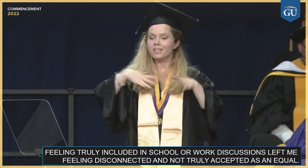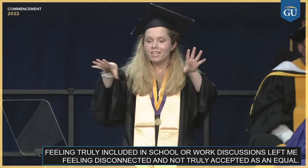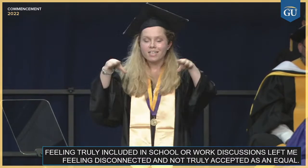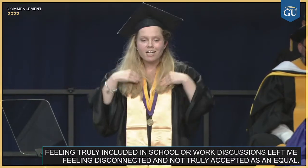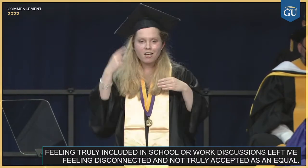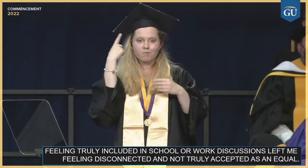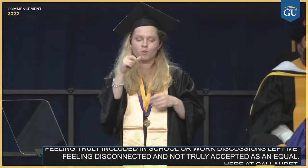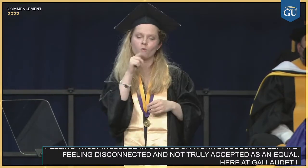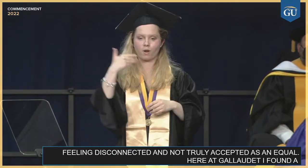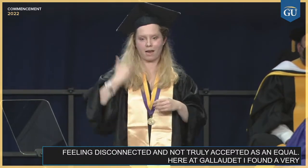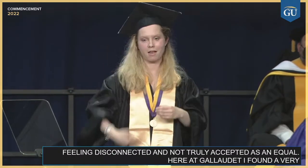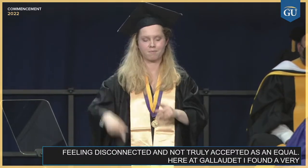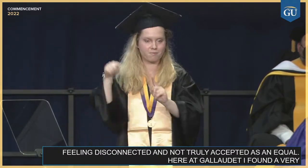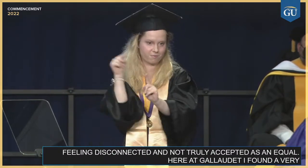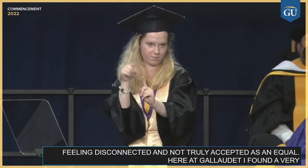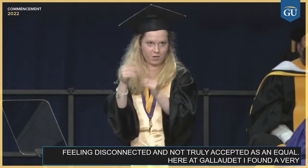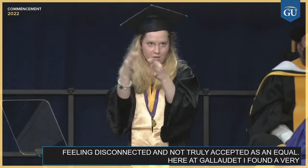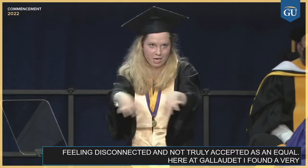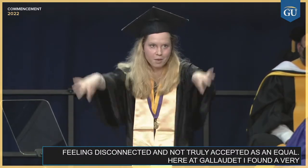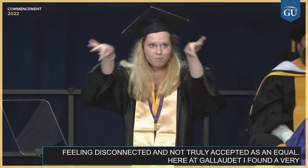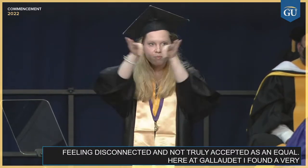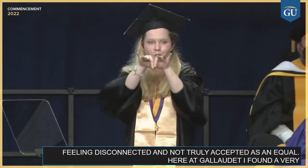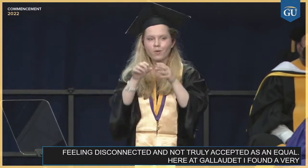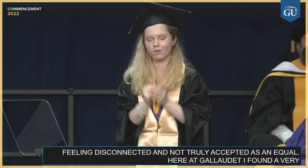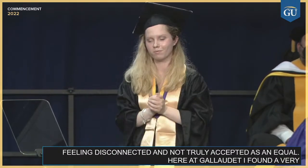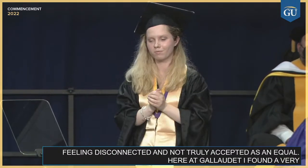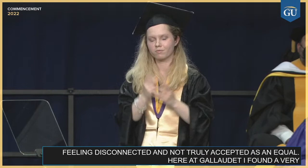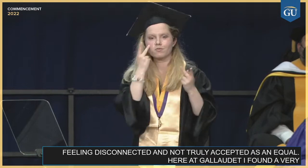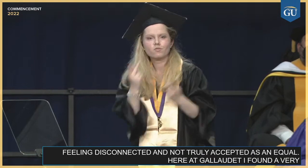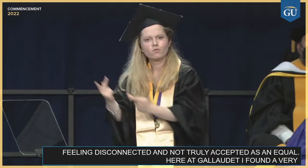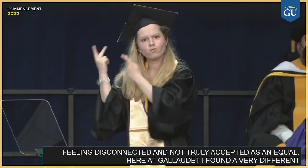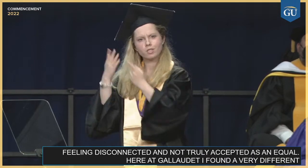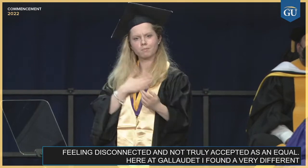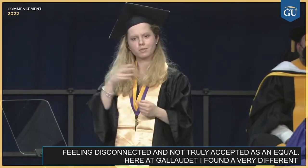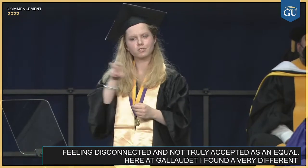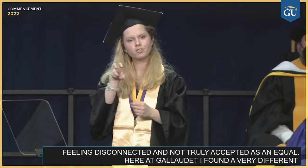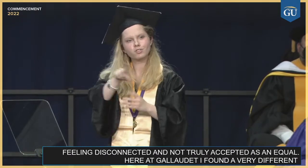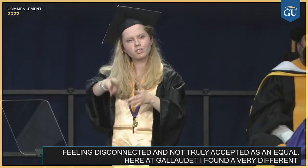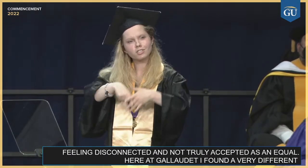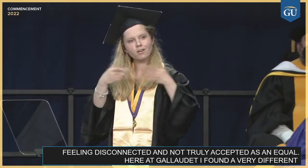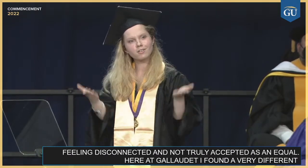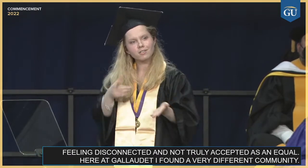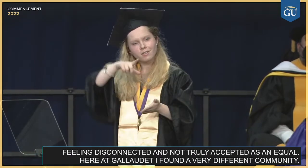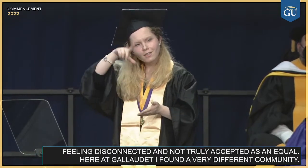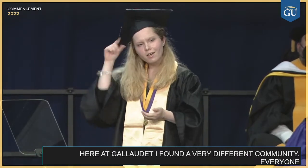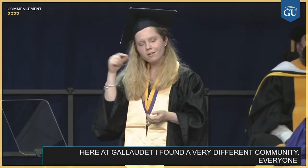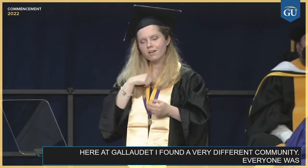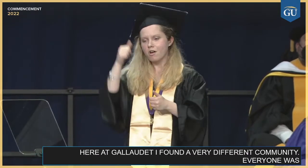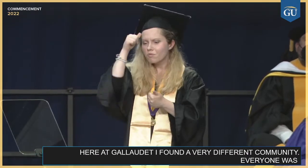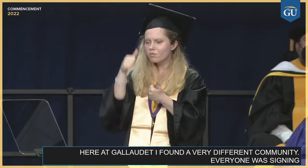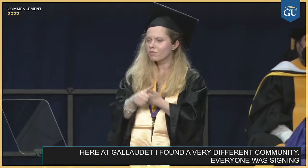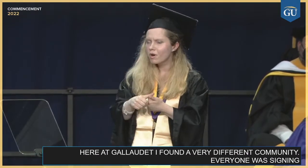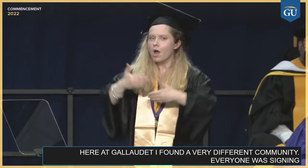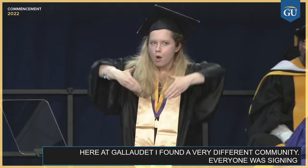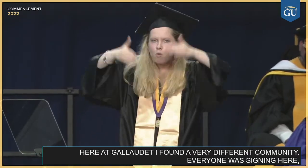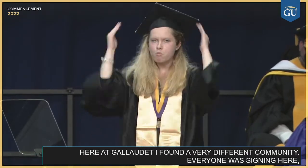community. Everyone was signing here, and I felt accepted. I felt my journey really started here